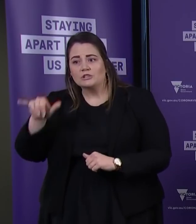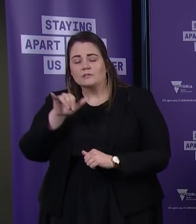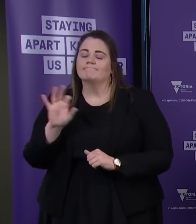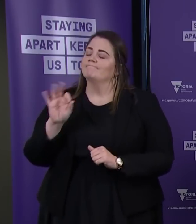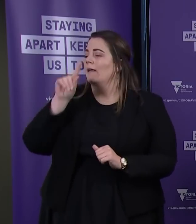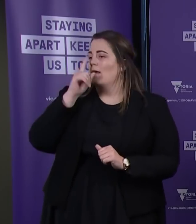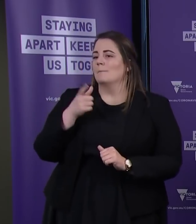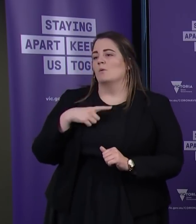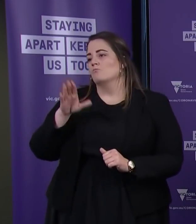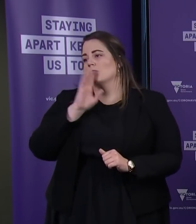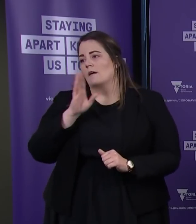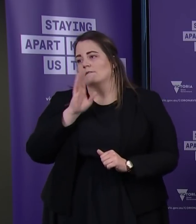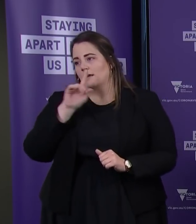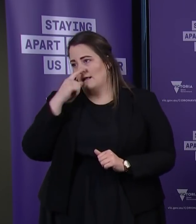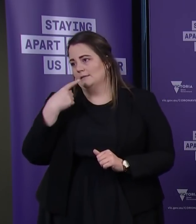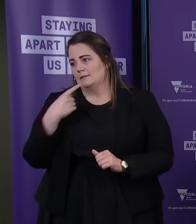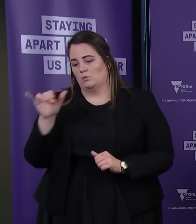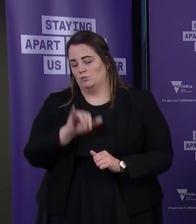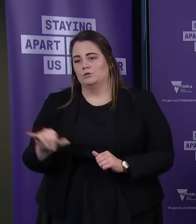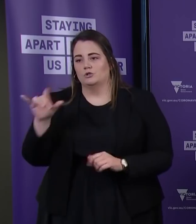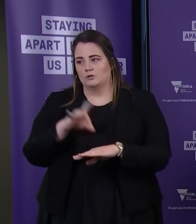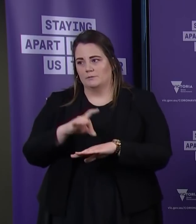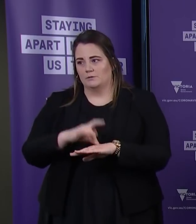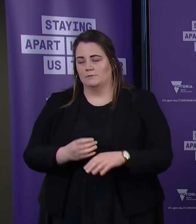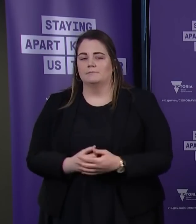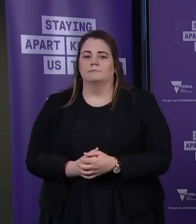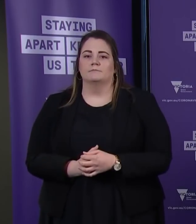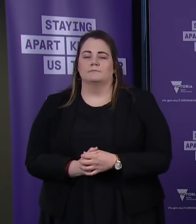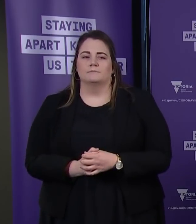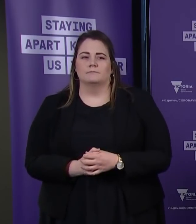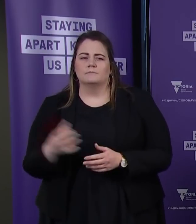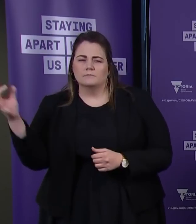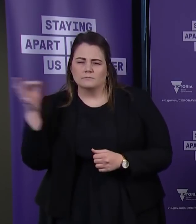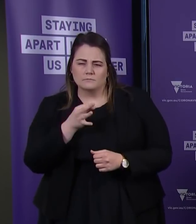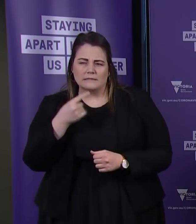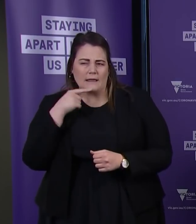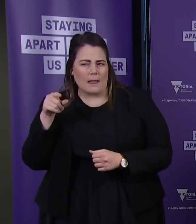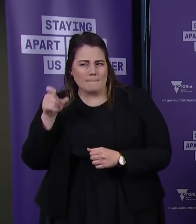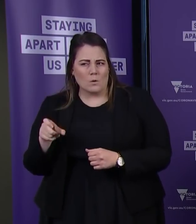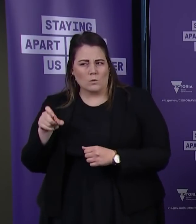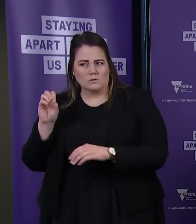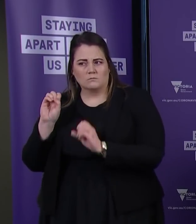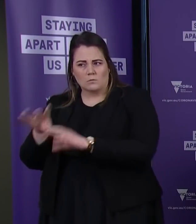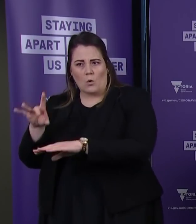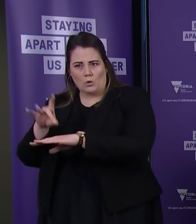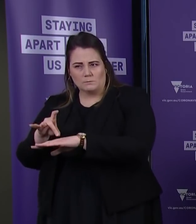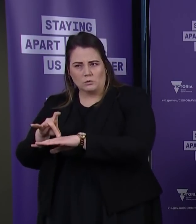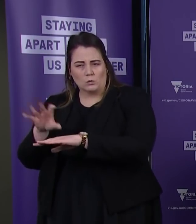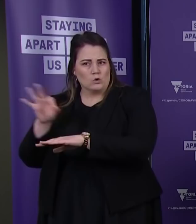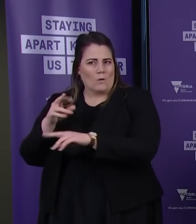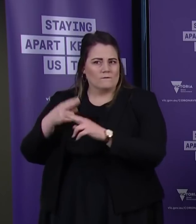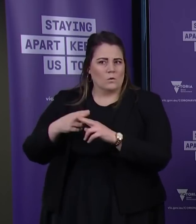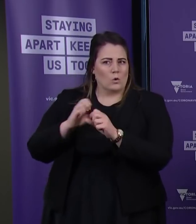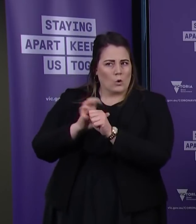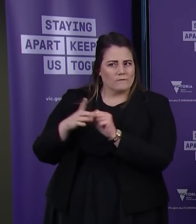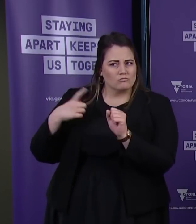reasons, it's a single case for the day. Yeah. Can you tell us what, I assume they're not a COVID patient if they're previously tested negative, do you know what ward they're in? So